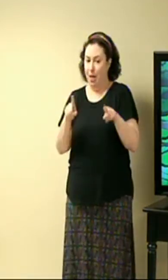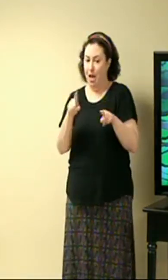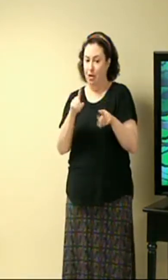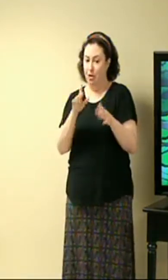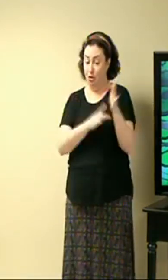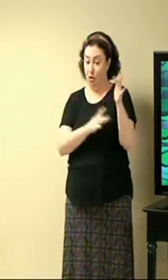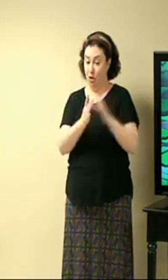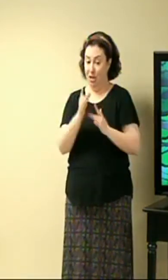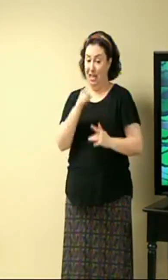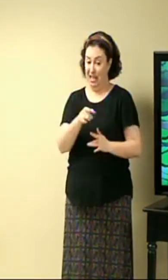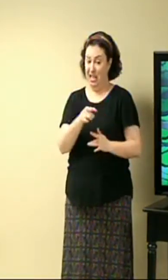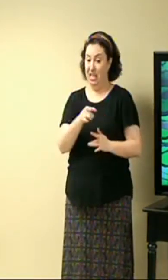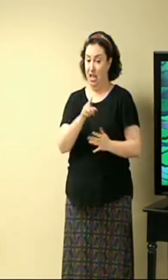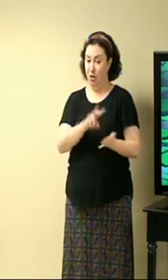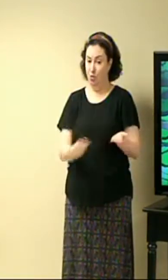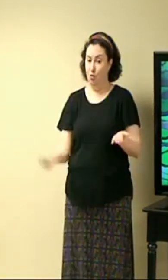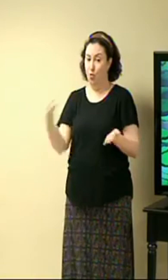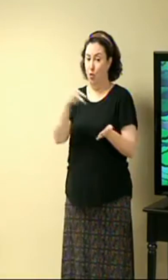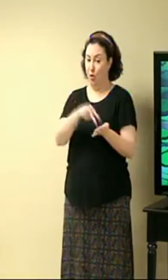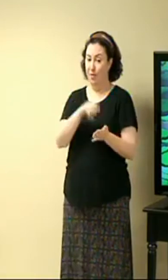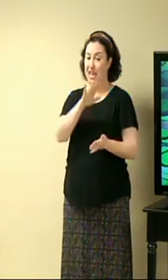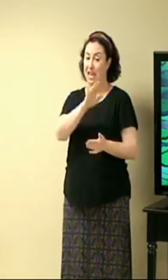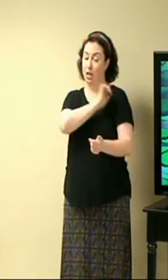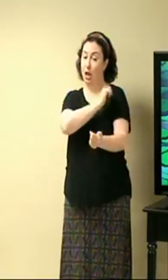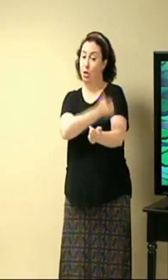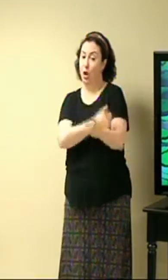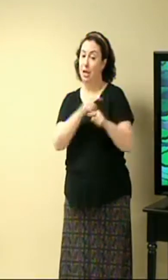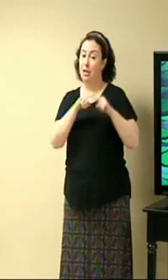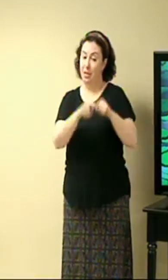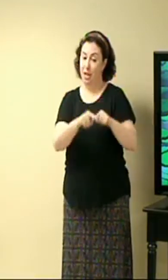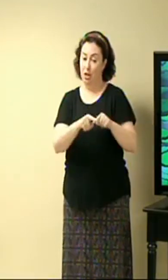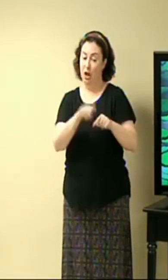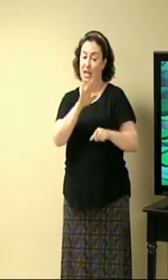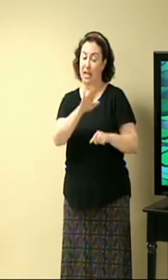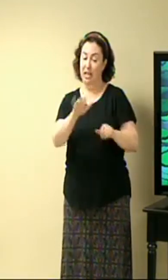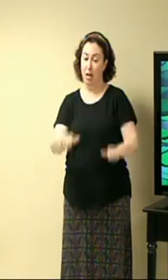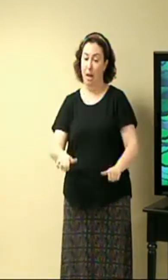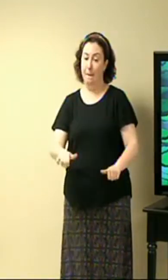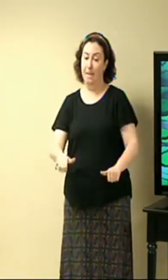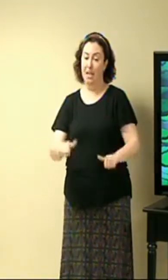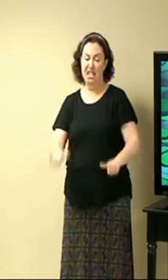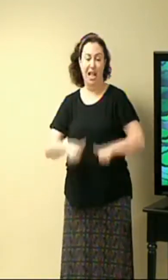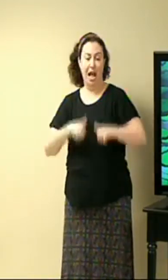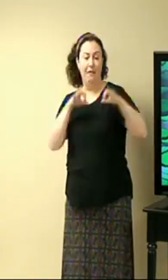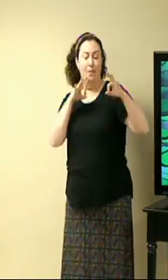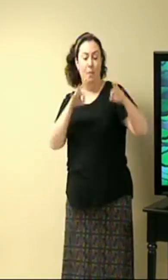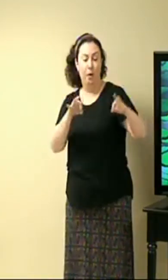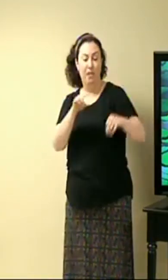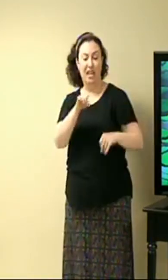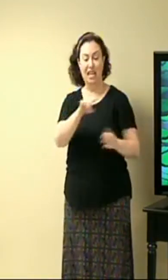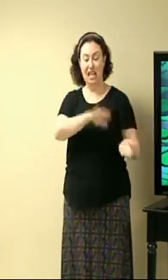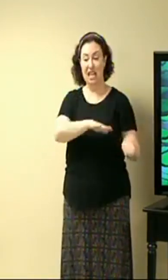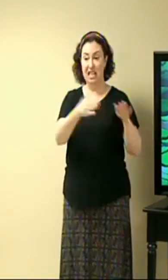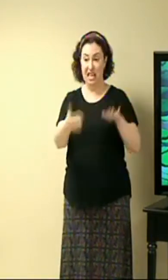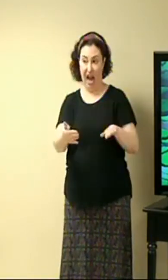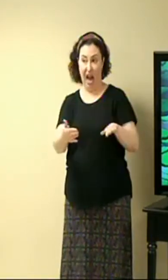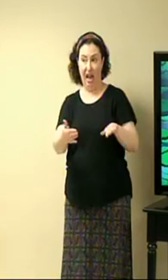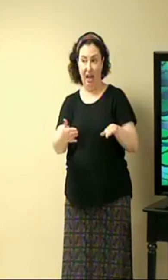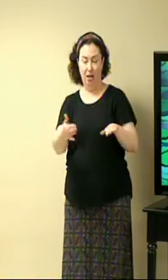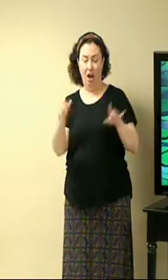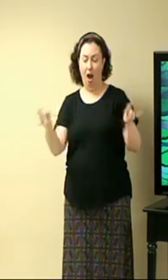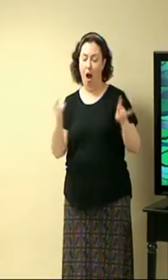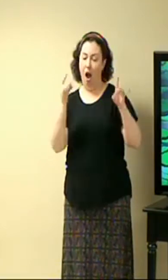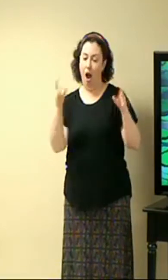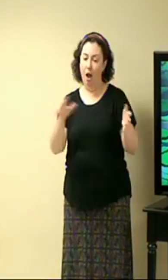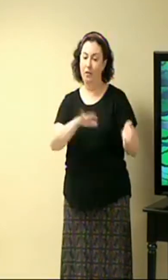understand is his authority is rooted in the fact that he lived a perfect life, died a death we deserve to die, and resurrected from the dead.